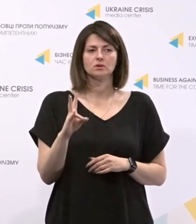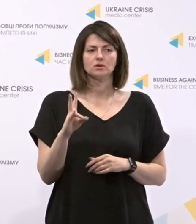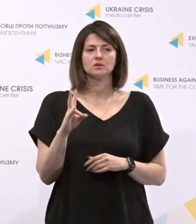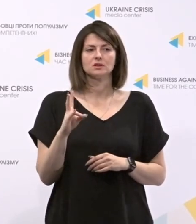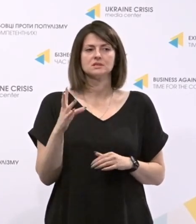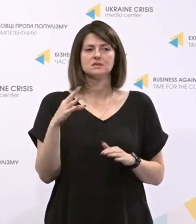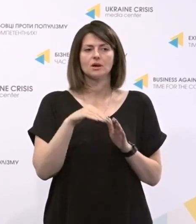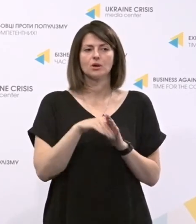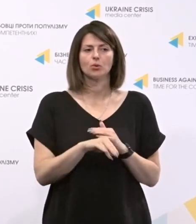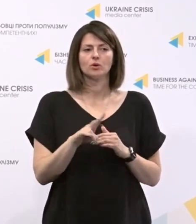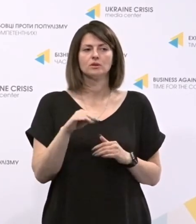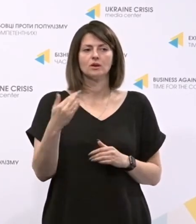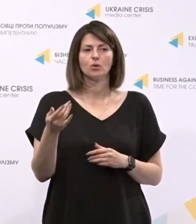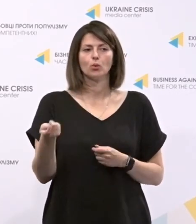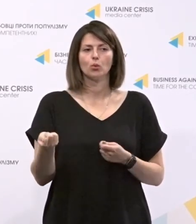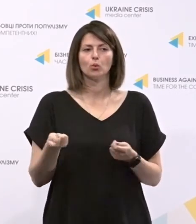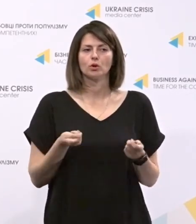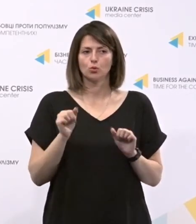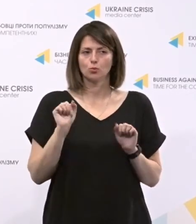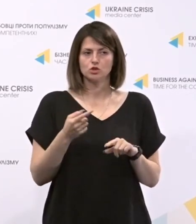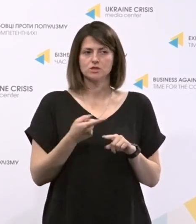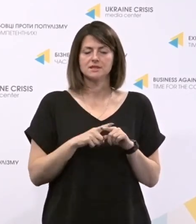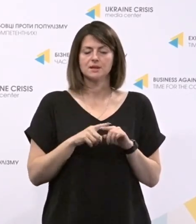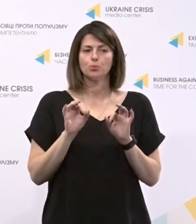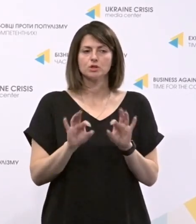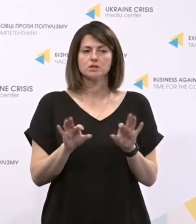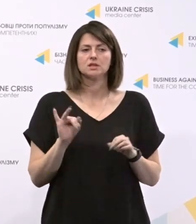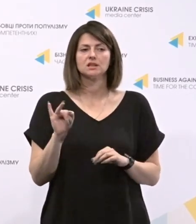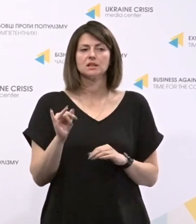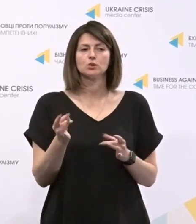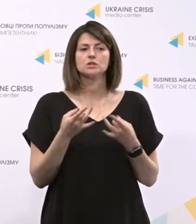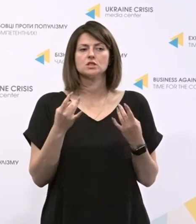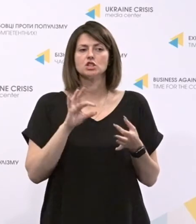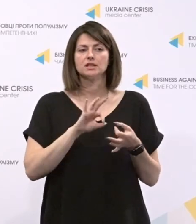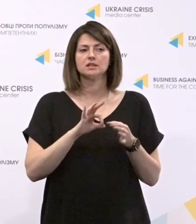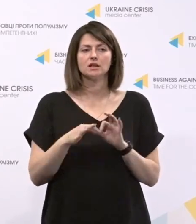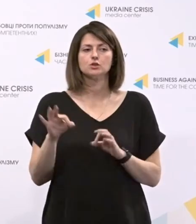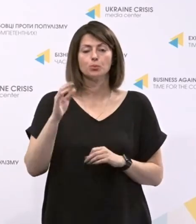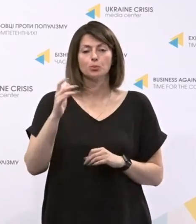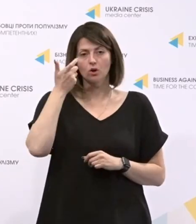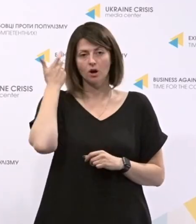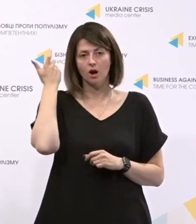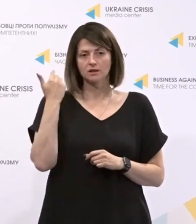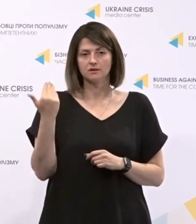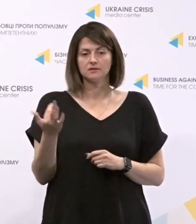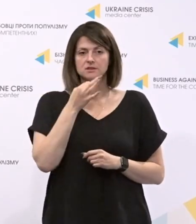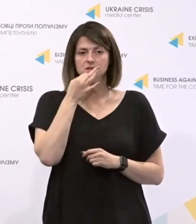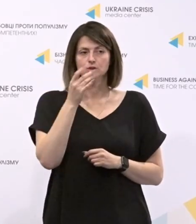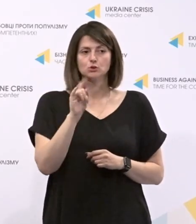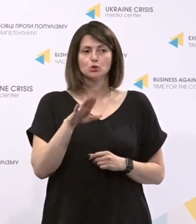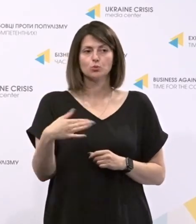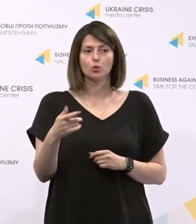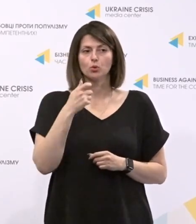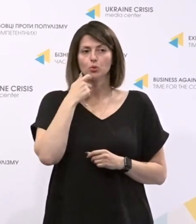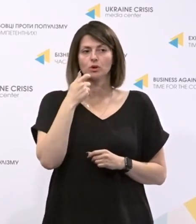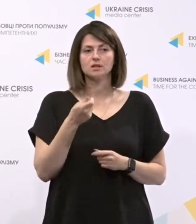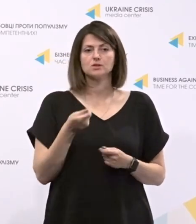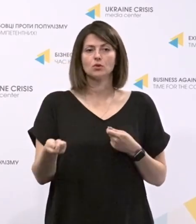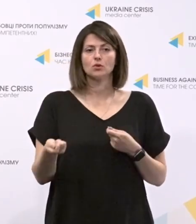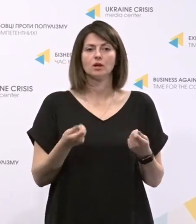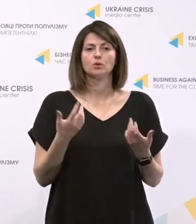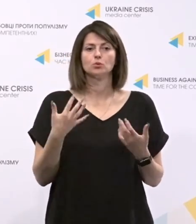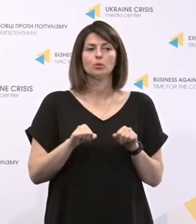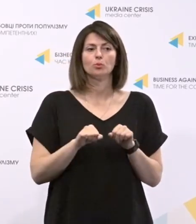is attributed by the UN to the government. Could you comment on that? And could you mentioned Kharkiv,